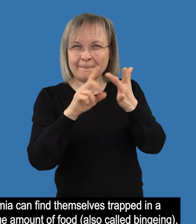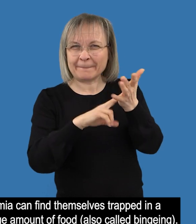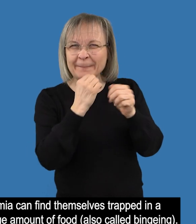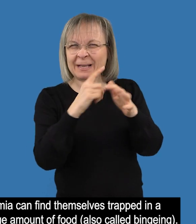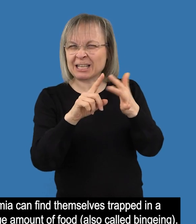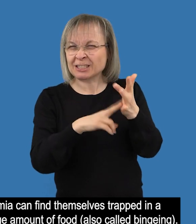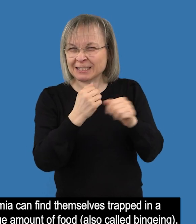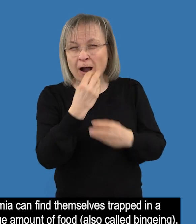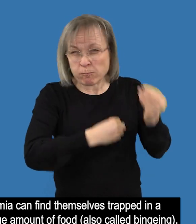binging.